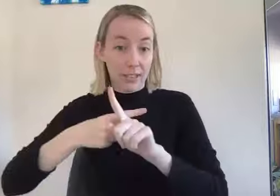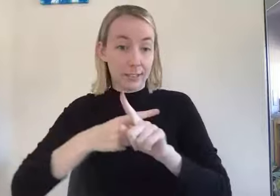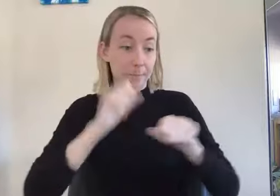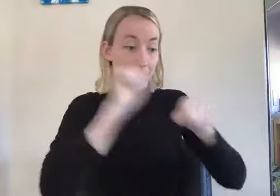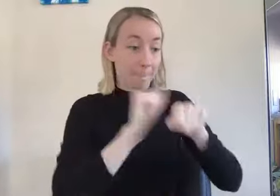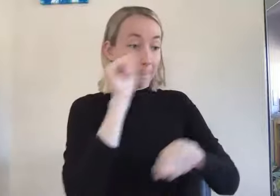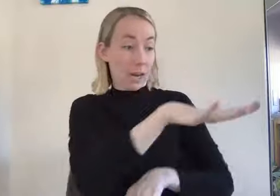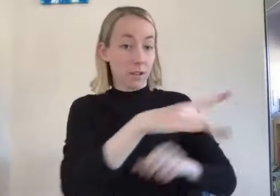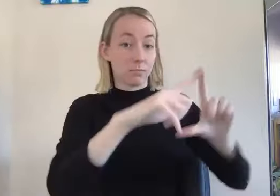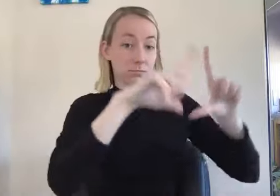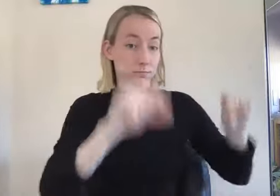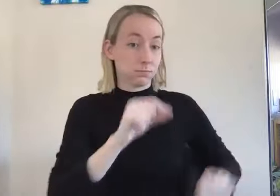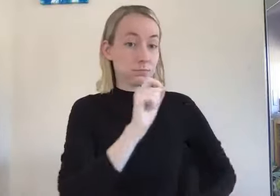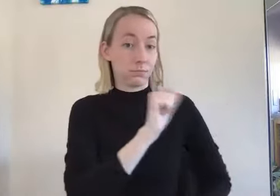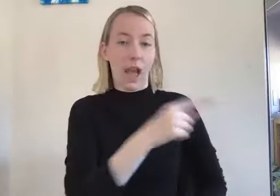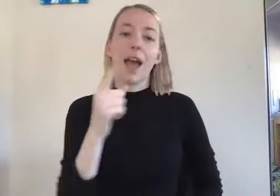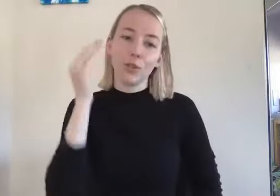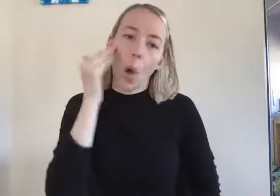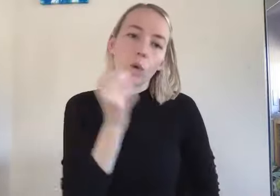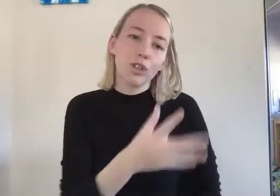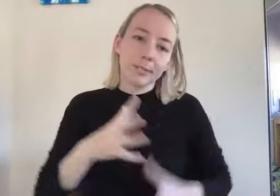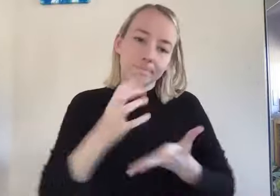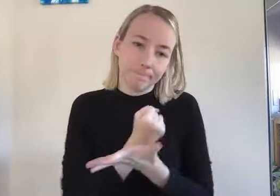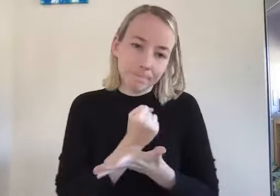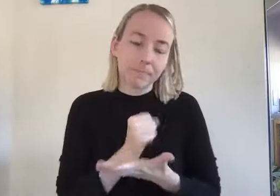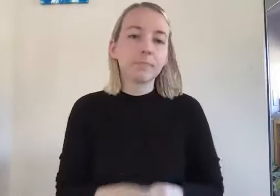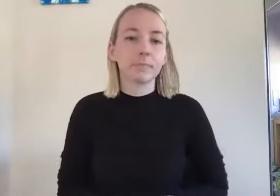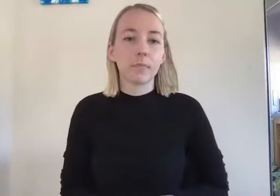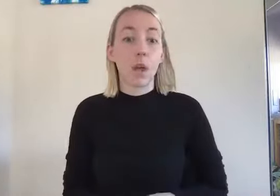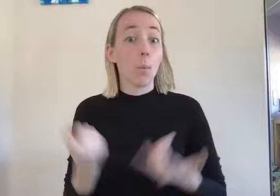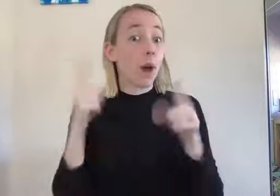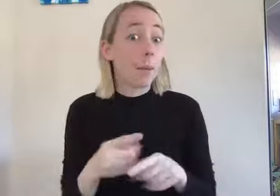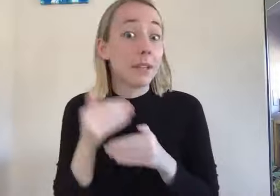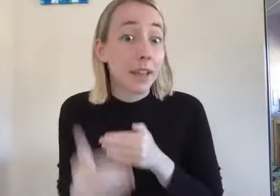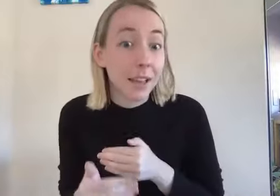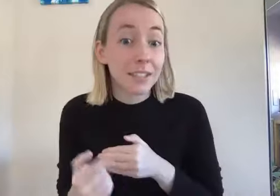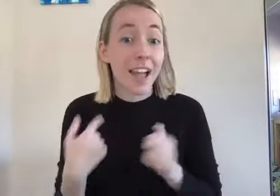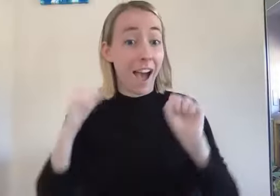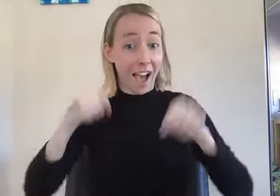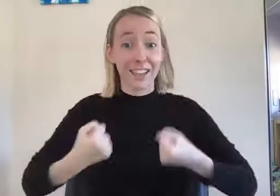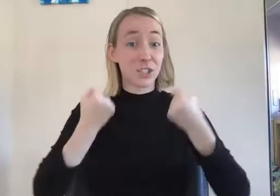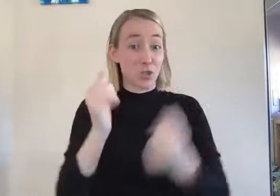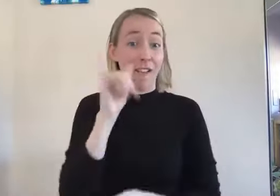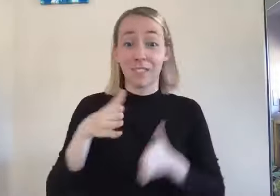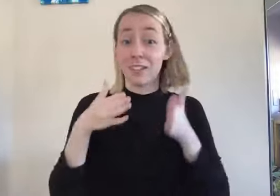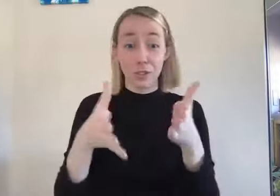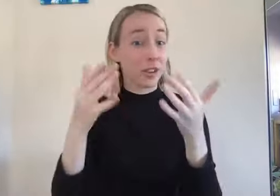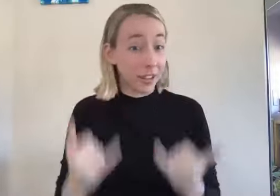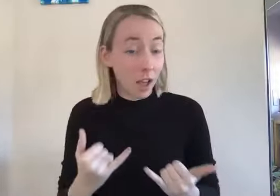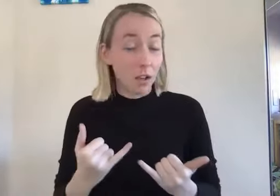mailbox, and I'm sure that she got it. And you know what happened as a result of that? I can drive up Garcia